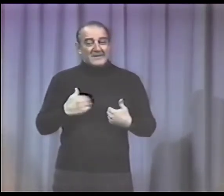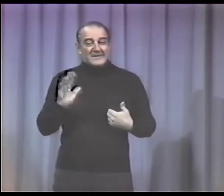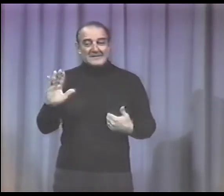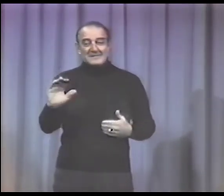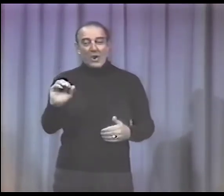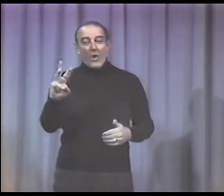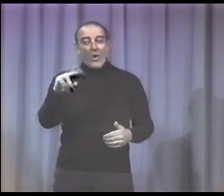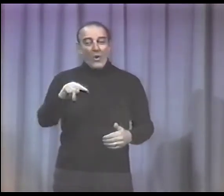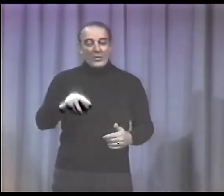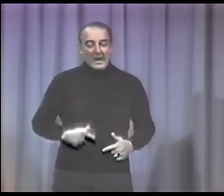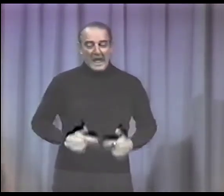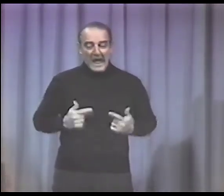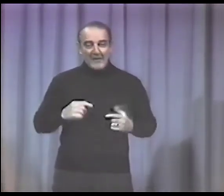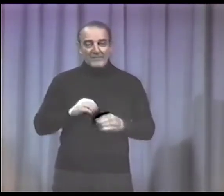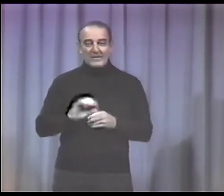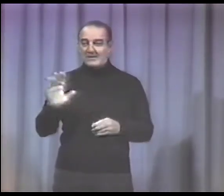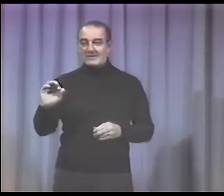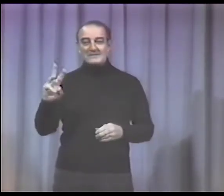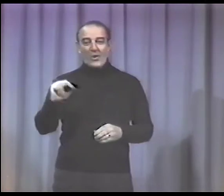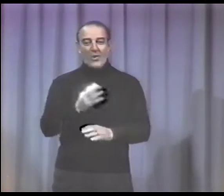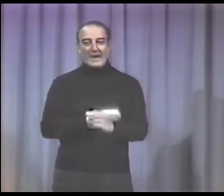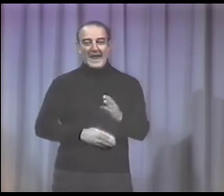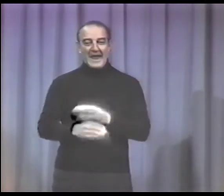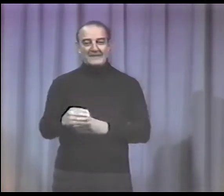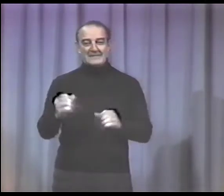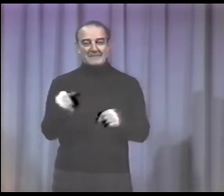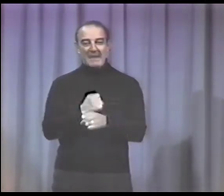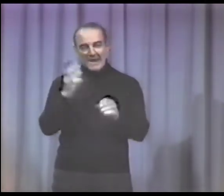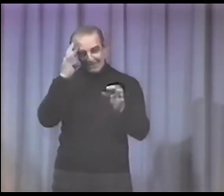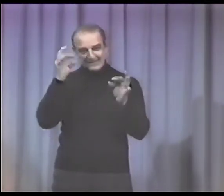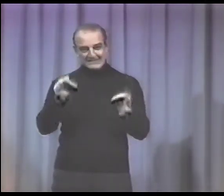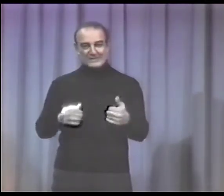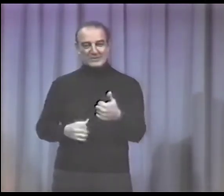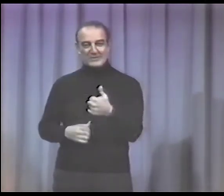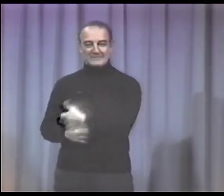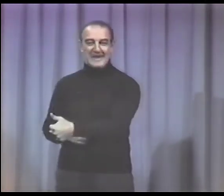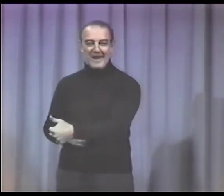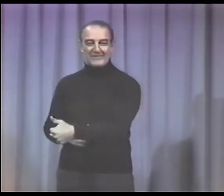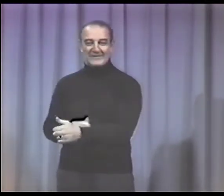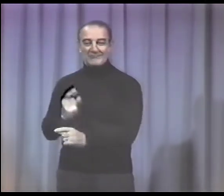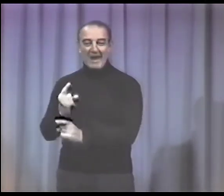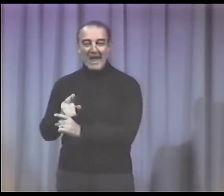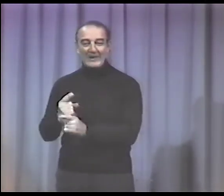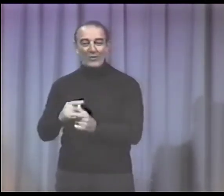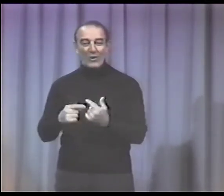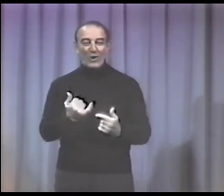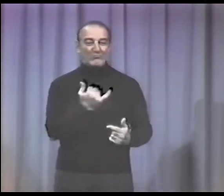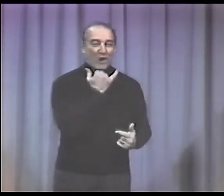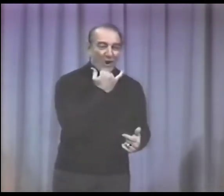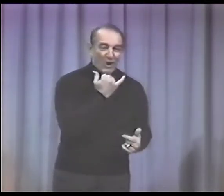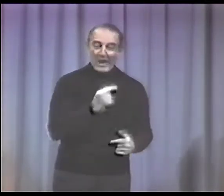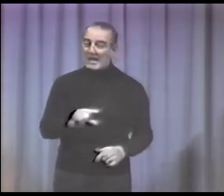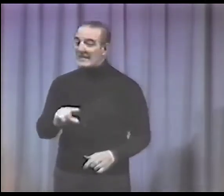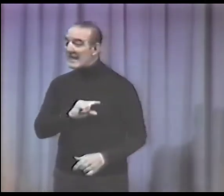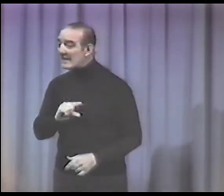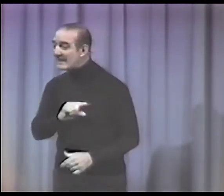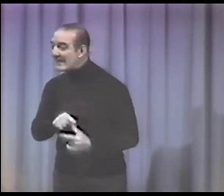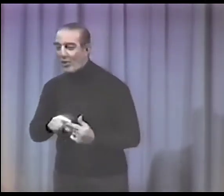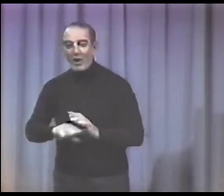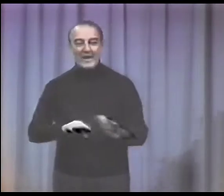the prisoner would have his own life in his own hands and